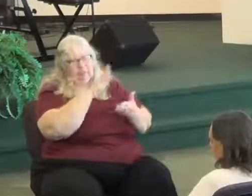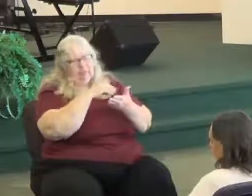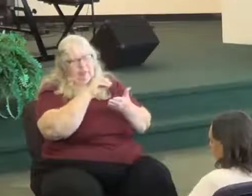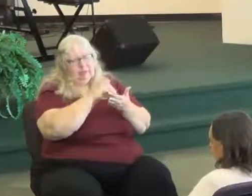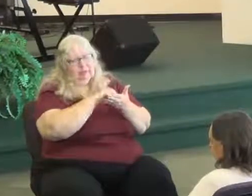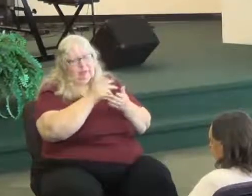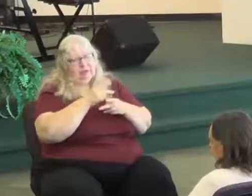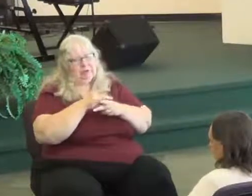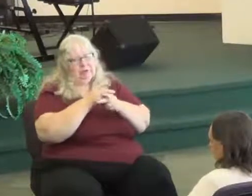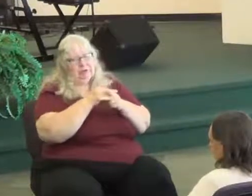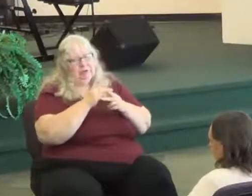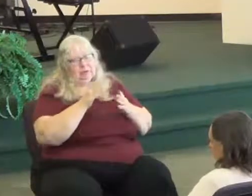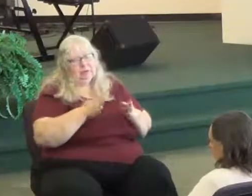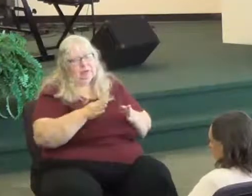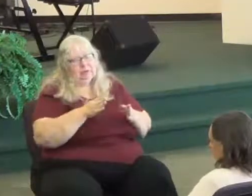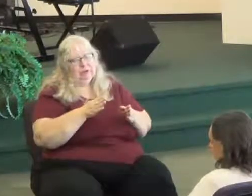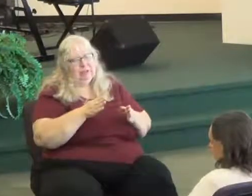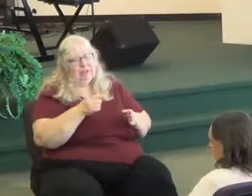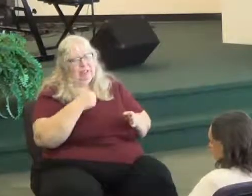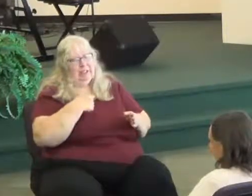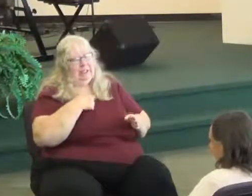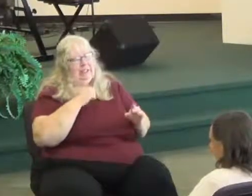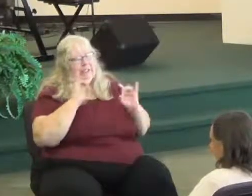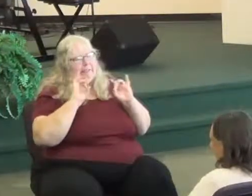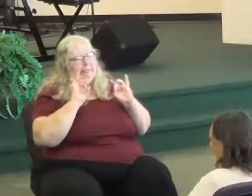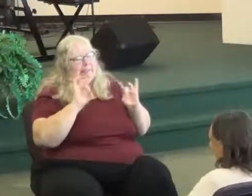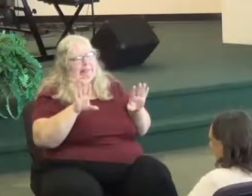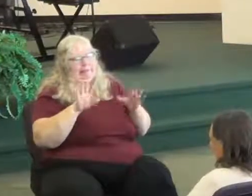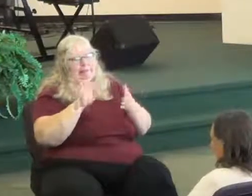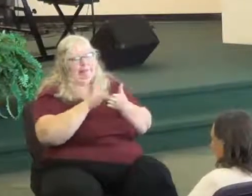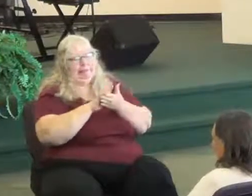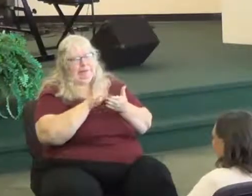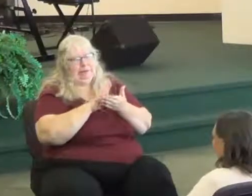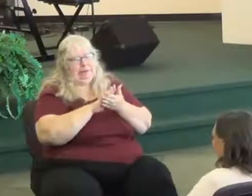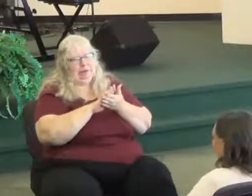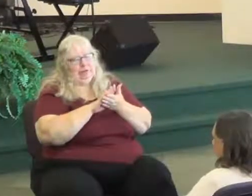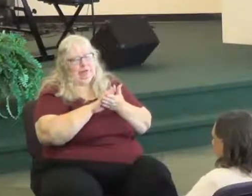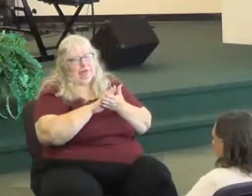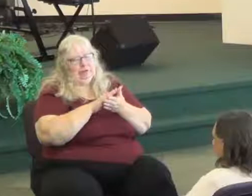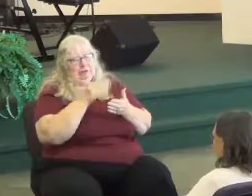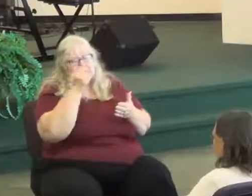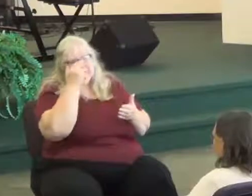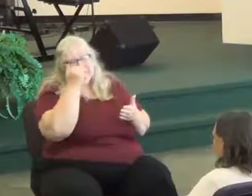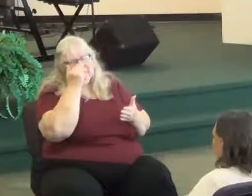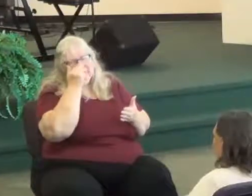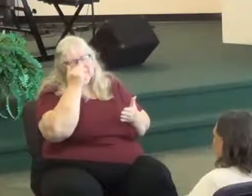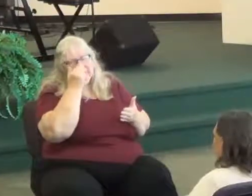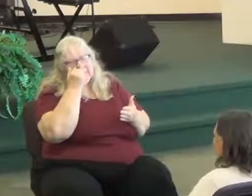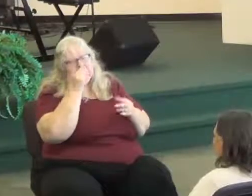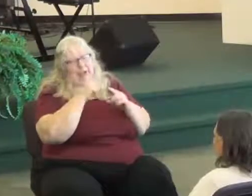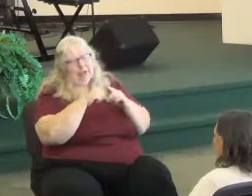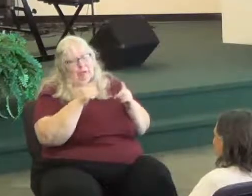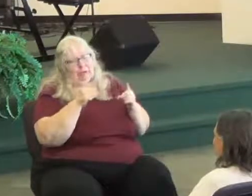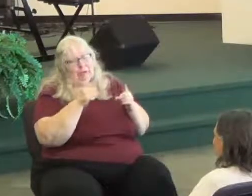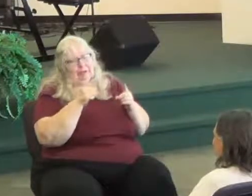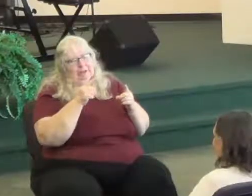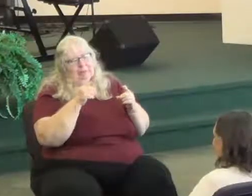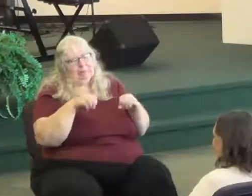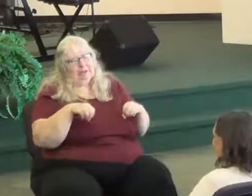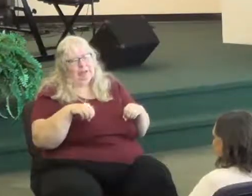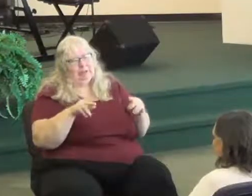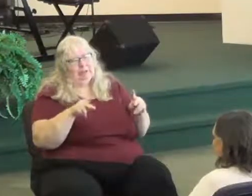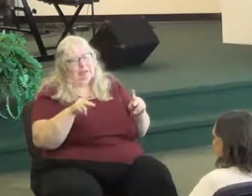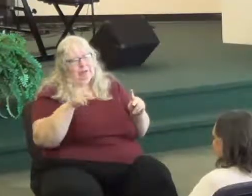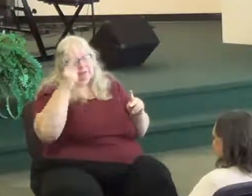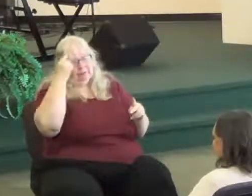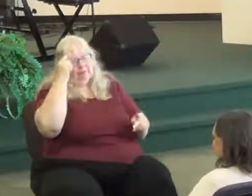supervisor. And I was like, man, I hate school. But that was kind of funny and ironic. And so I'm like, you know what, though? This will be an opportunity for